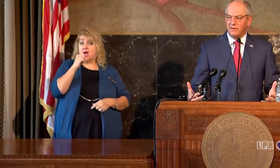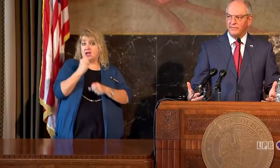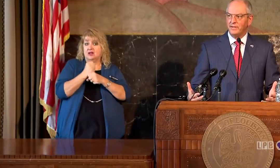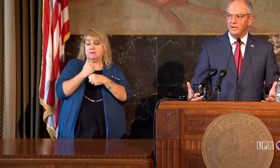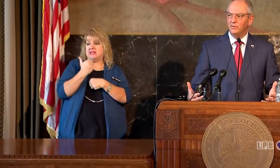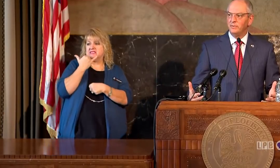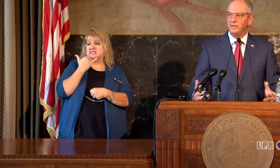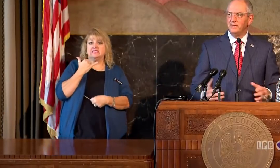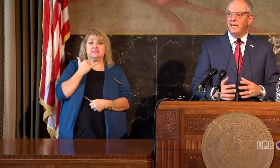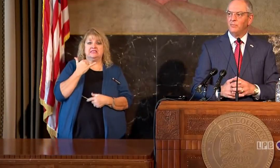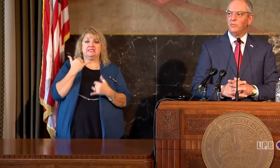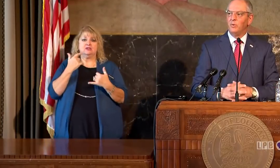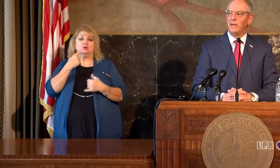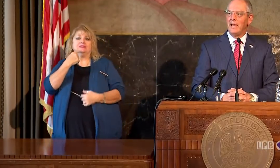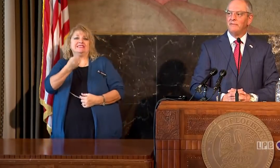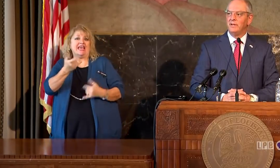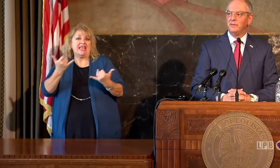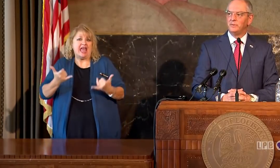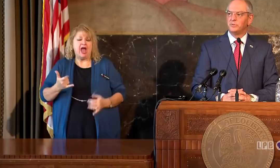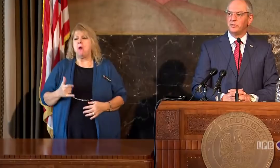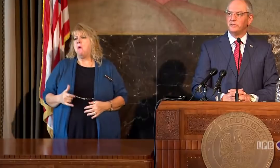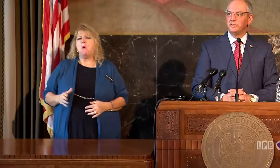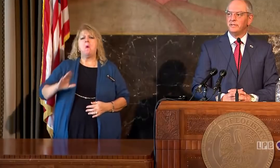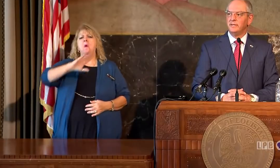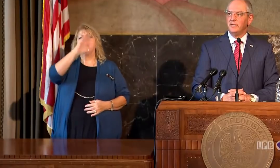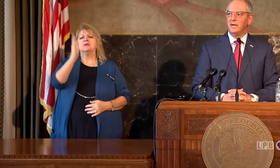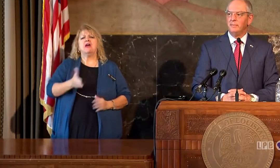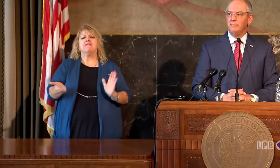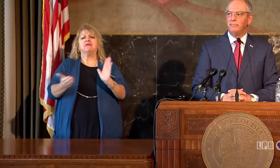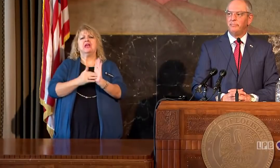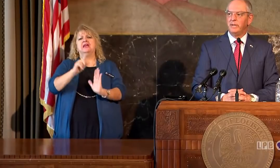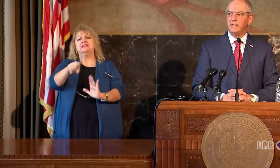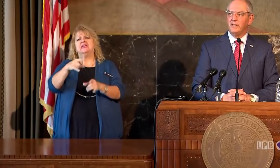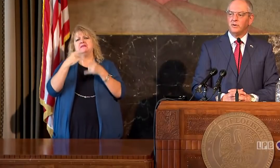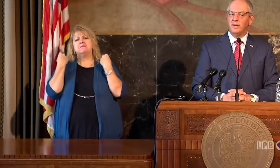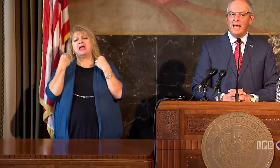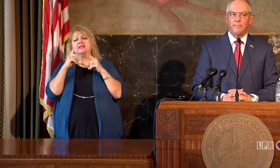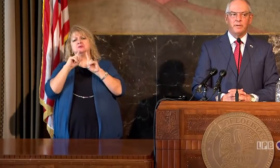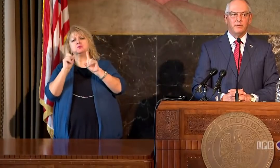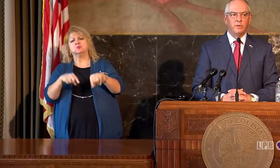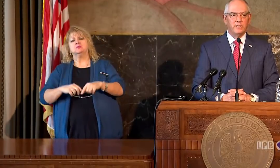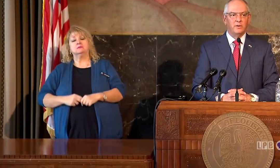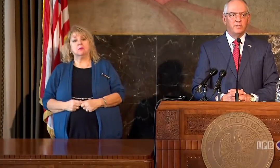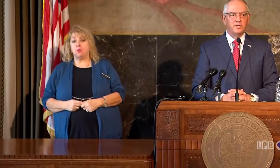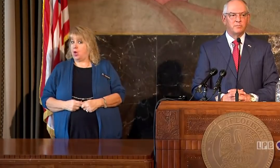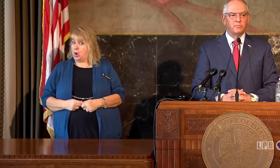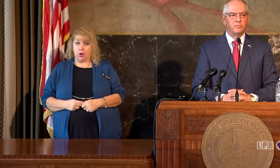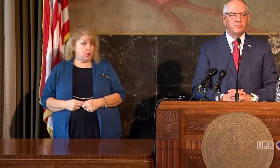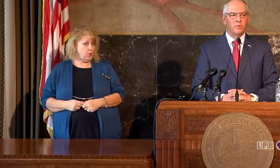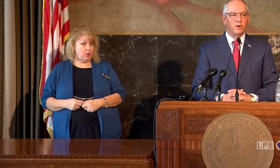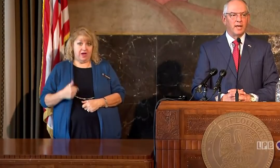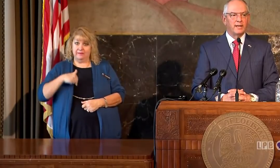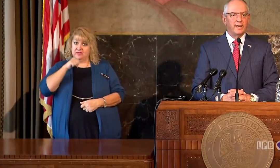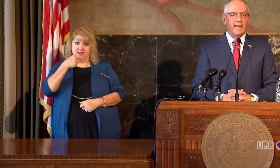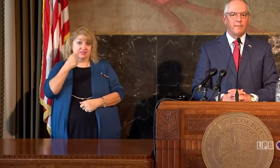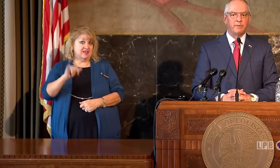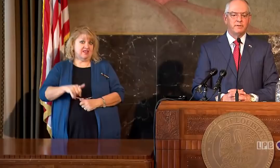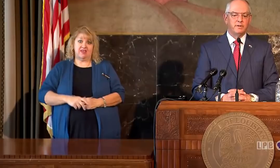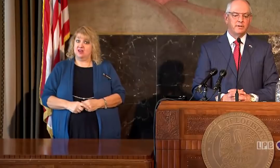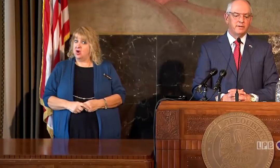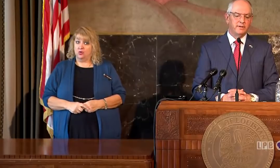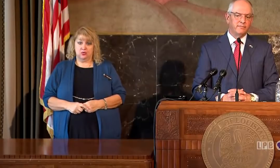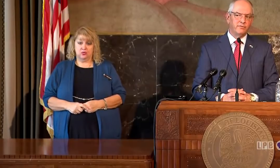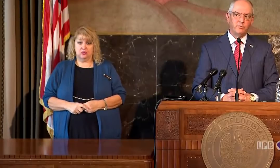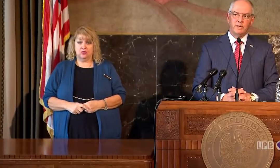my fervent hope, that we won't have another surge. But it could happen, and we know that it's more likely to